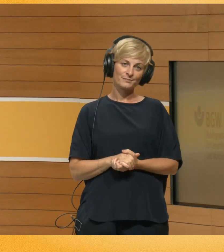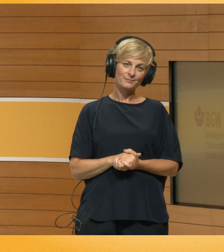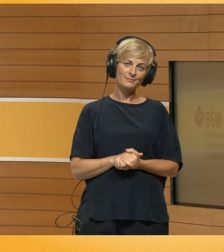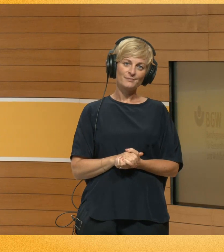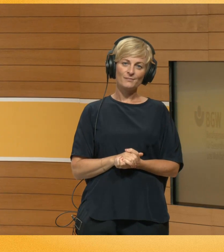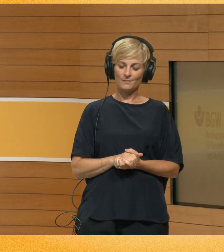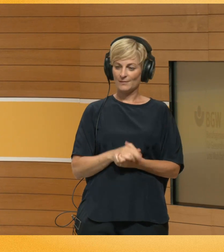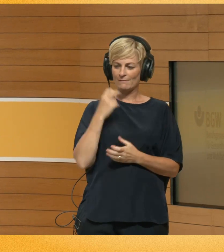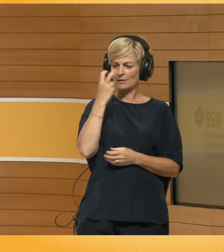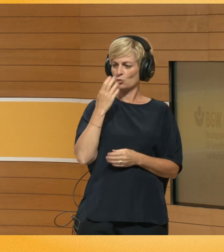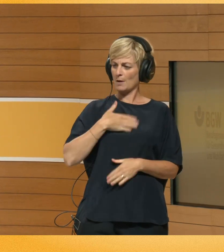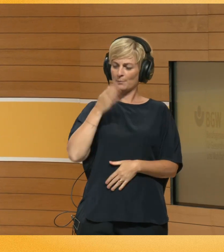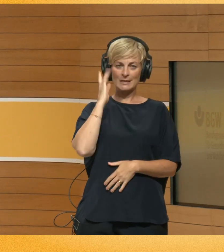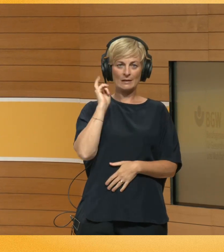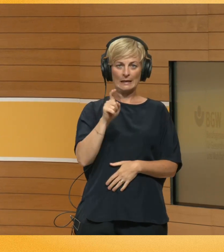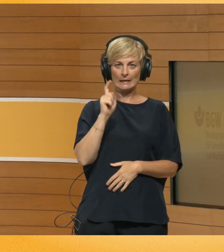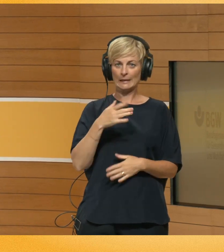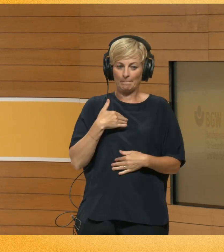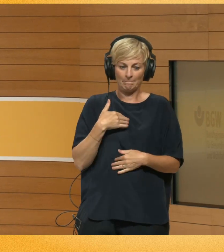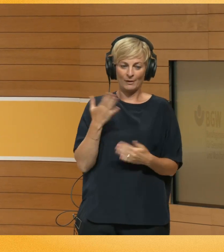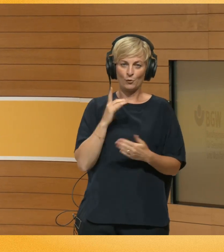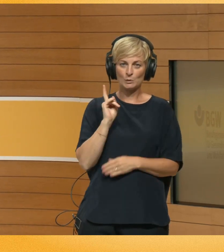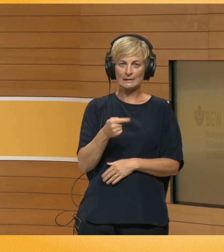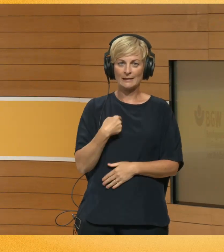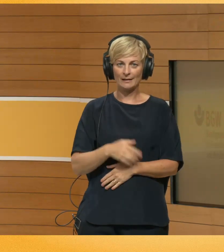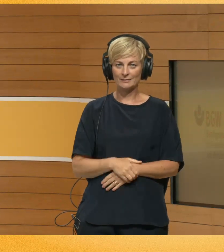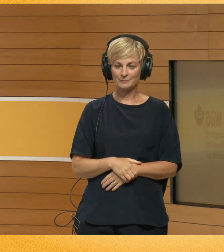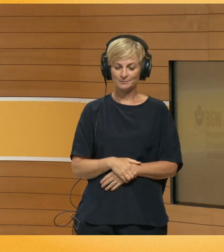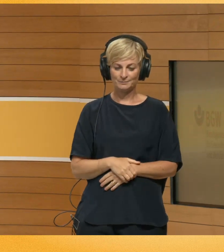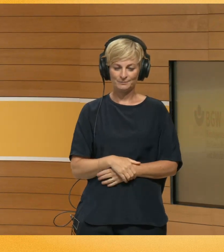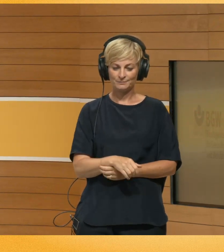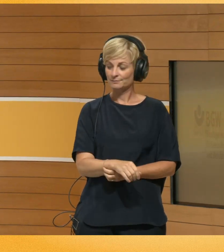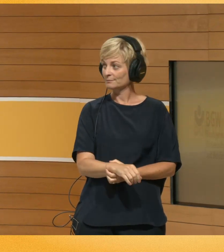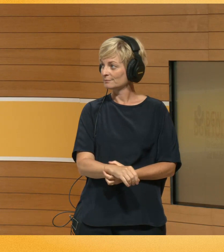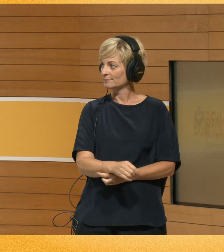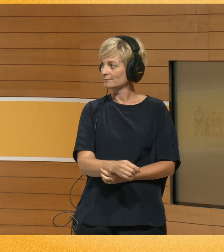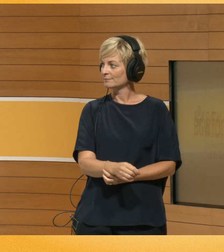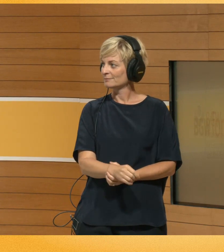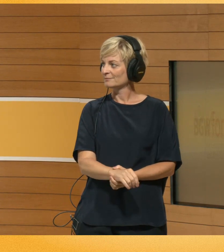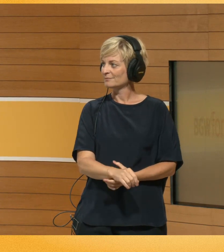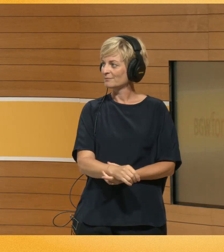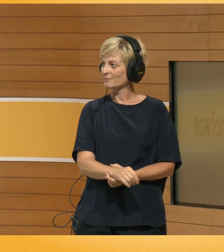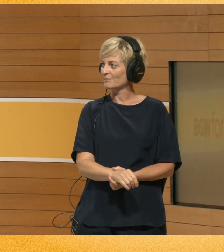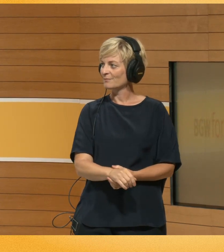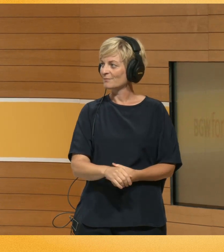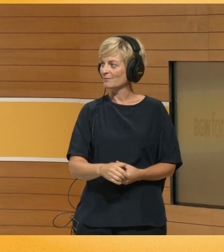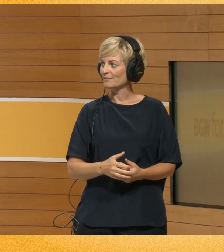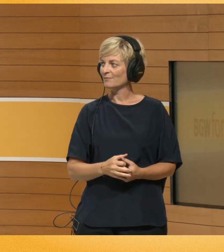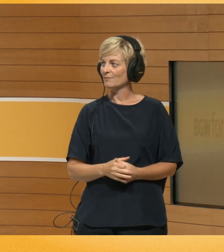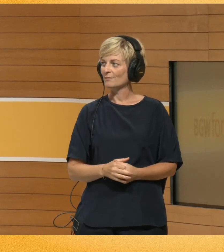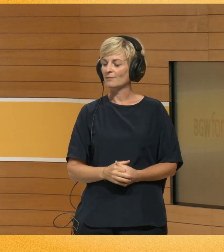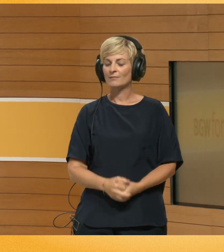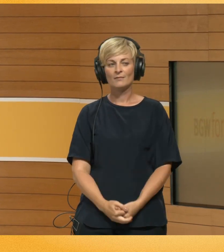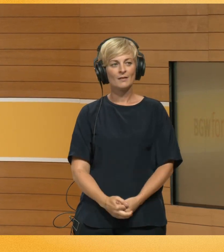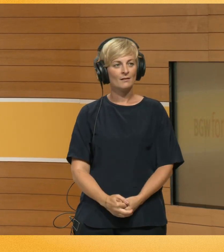It says just clicker. Did you turn it? Just share. Oh. There you go. Okay, sorry.